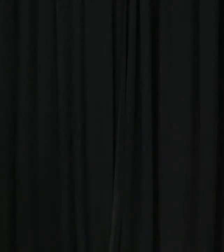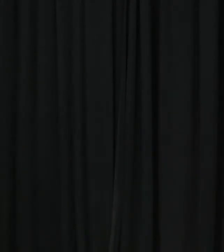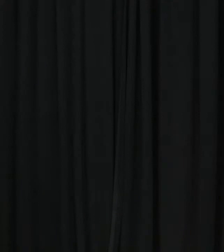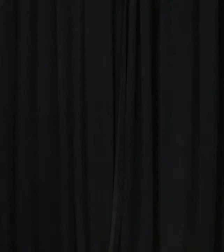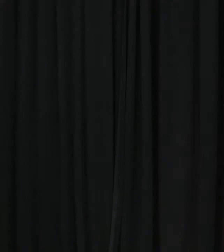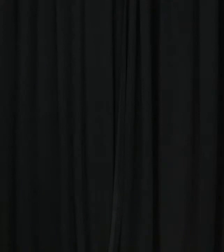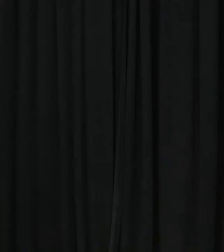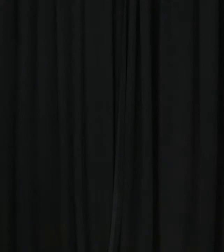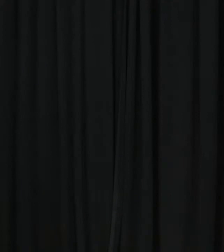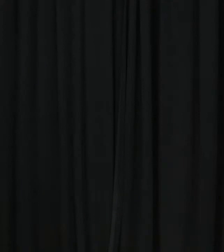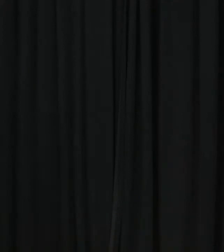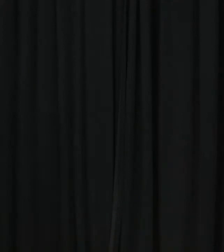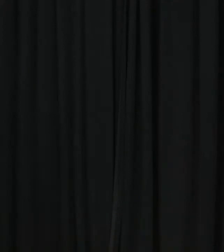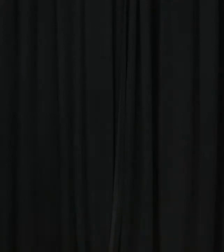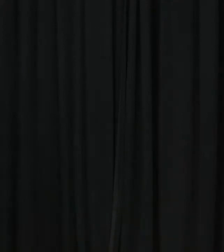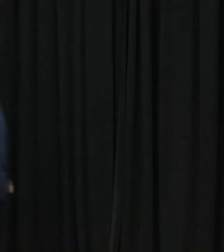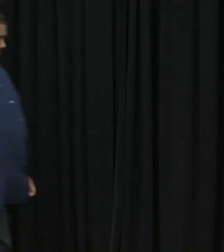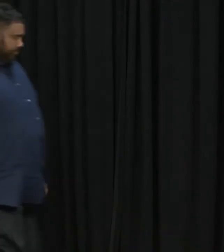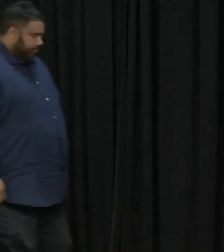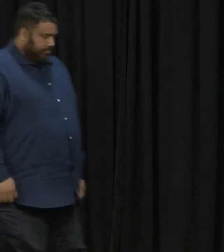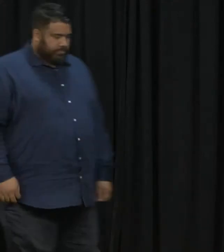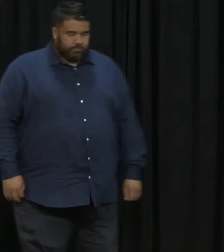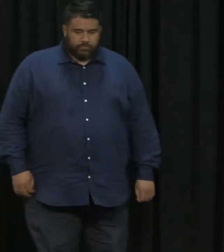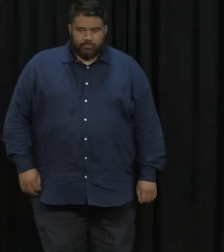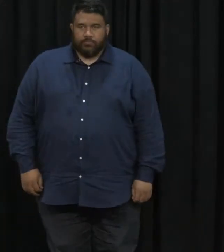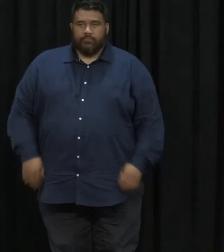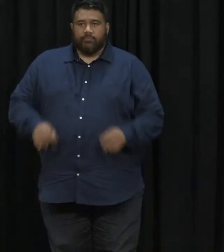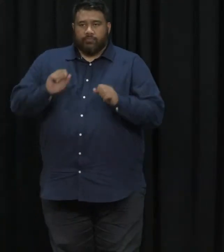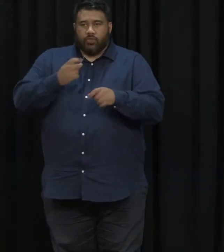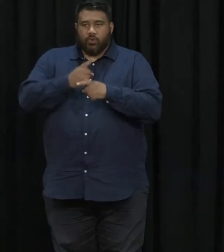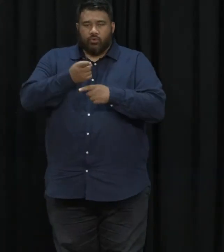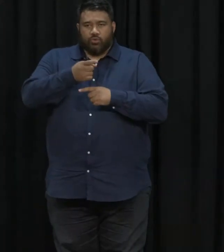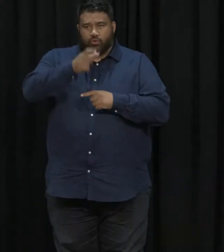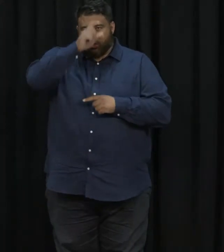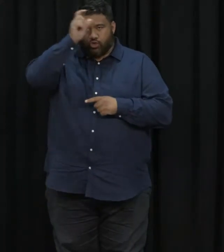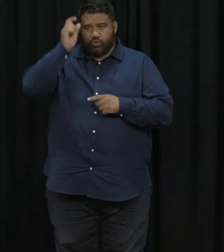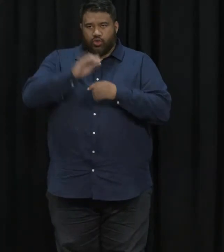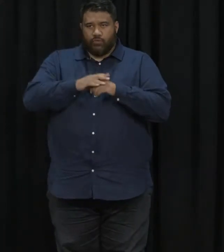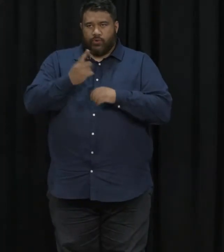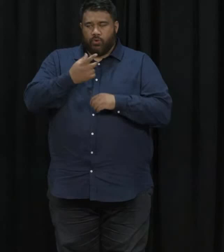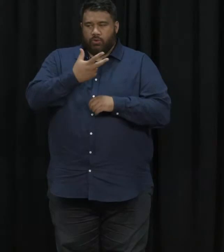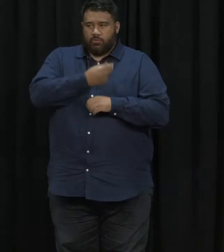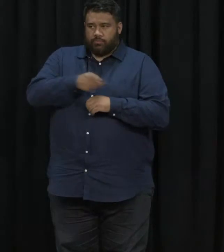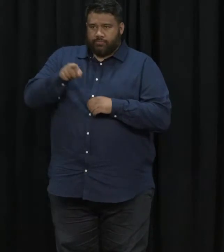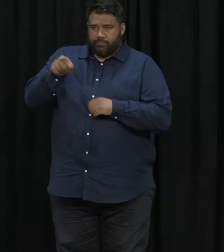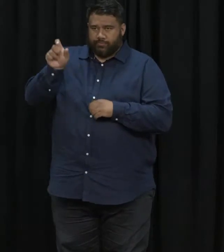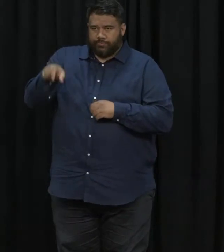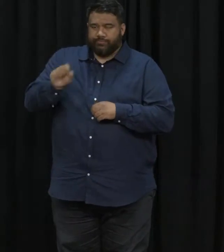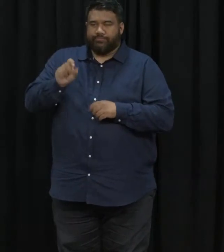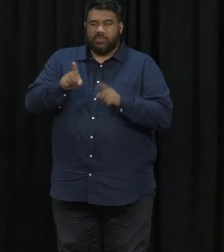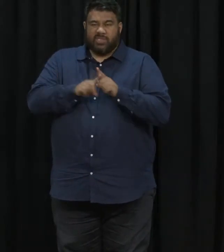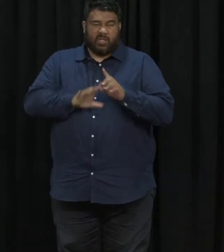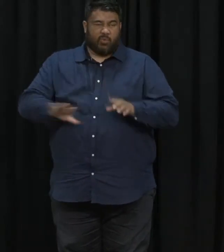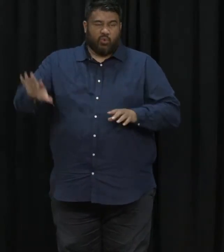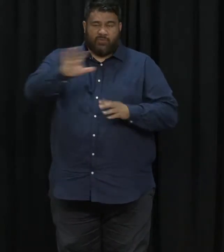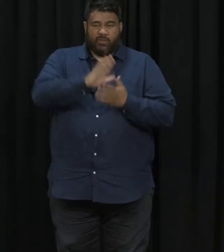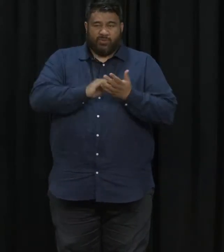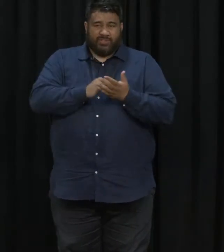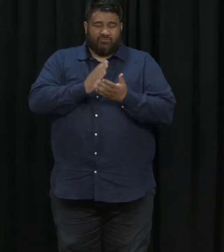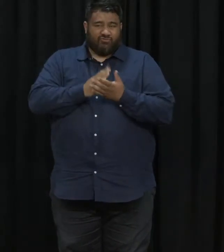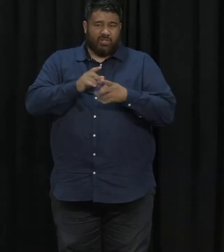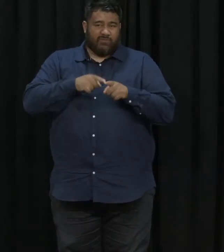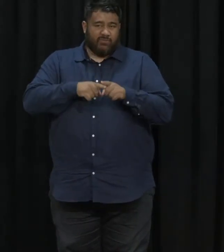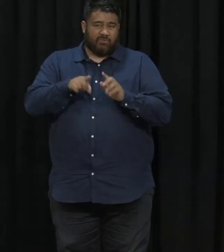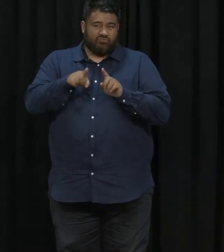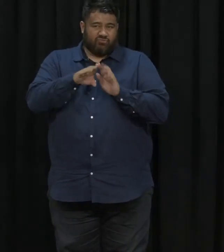done the test, the swab. However, the advice is really clear and has been for some time, and it's the same around the country. And just to emphasise that,